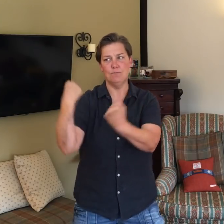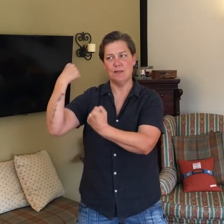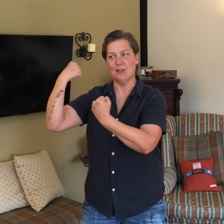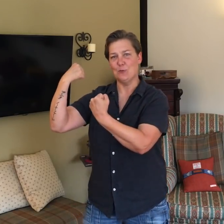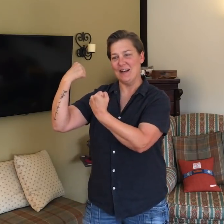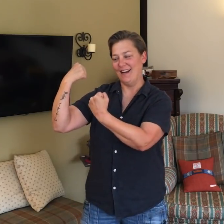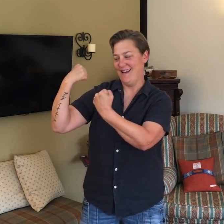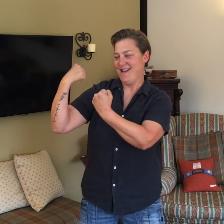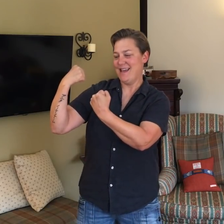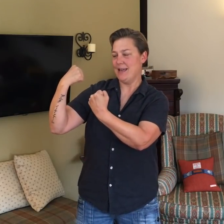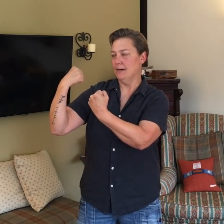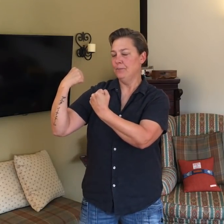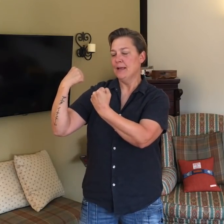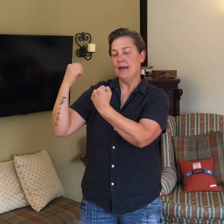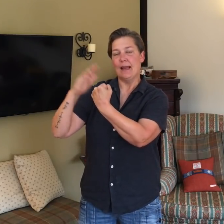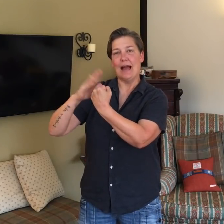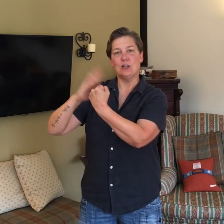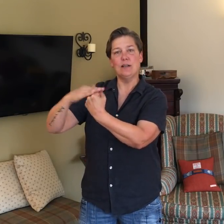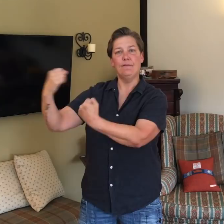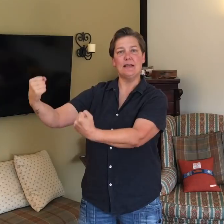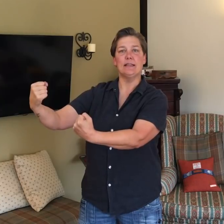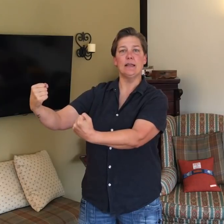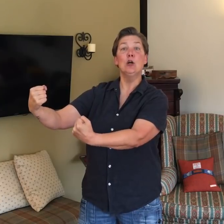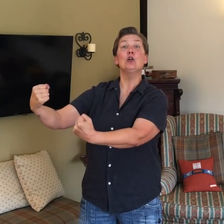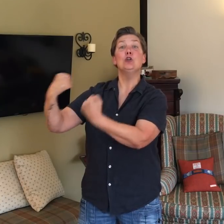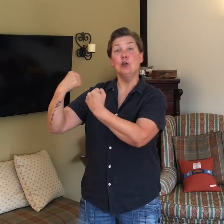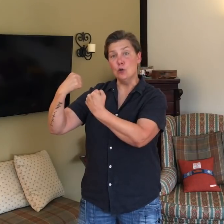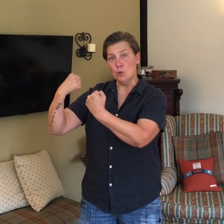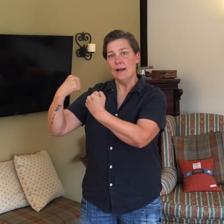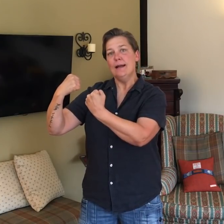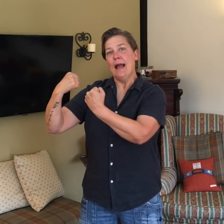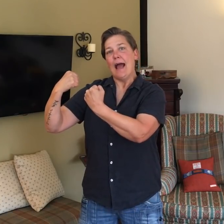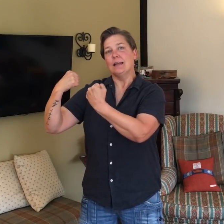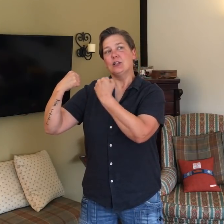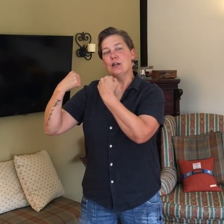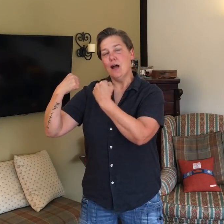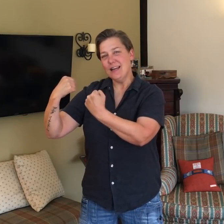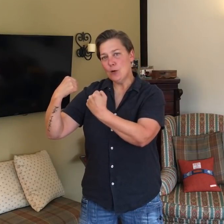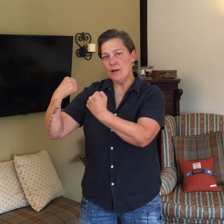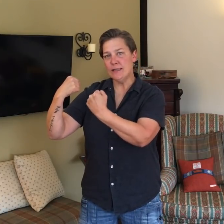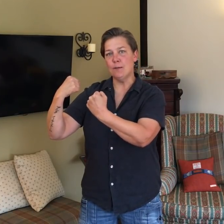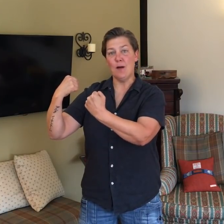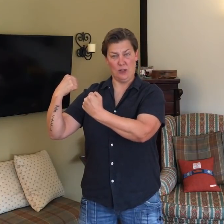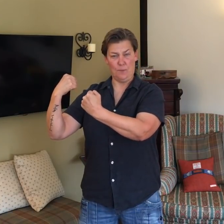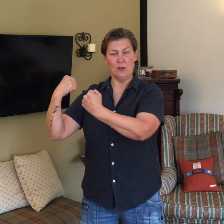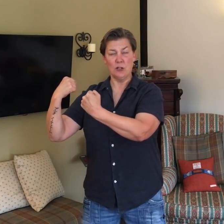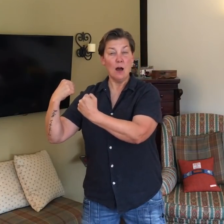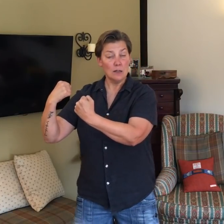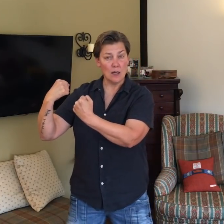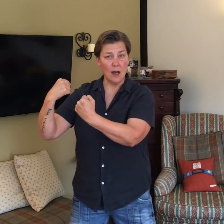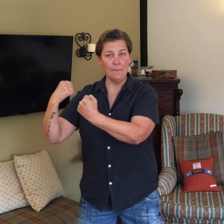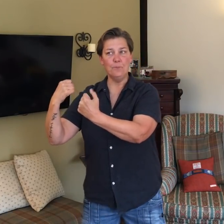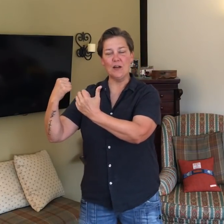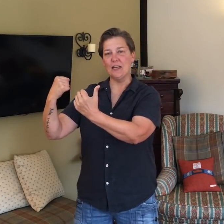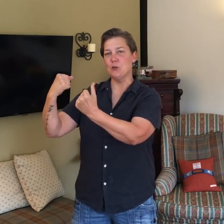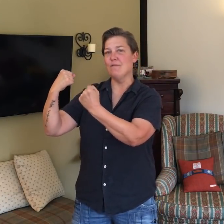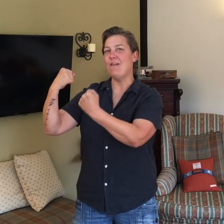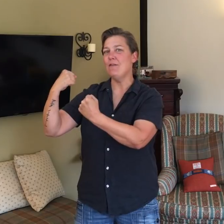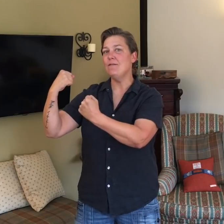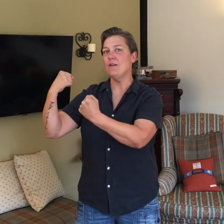this way, here. They're actually facing you. And like we did the punch, punch last time, we're gonna do a very